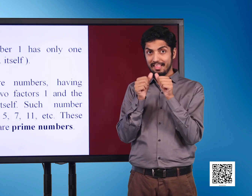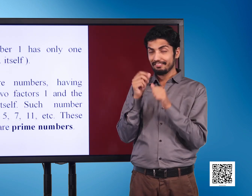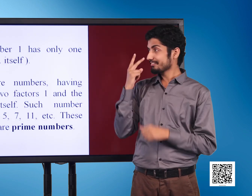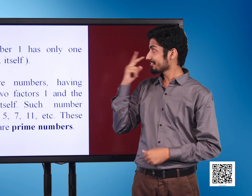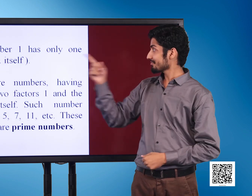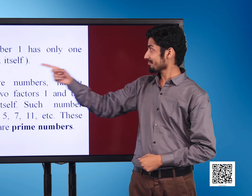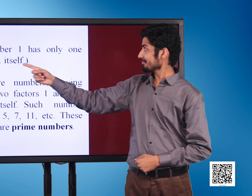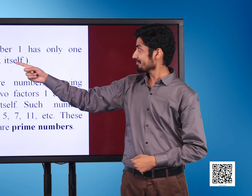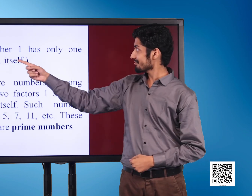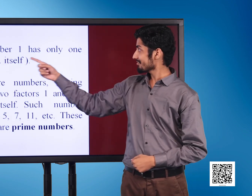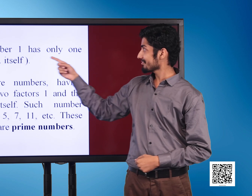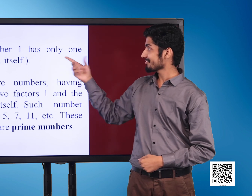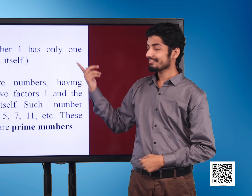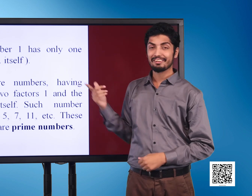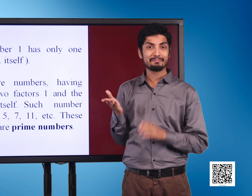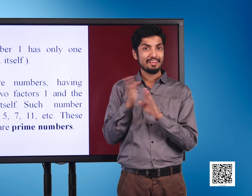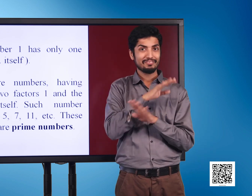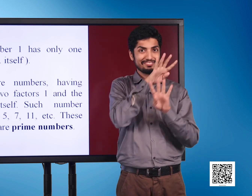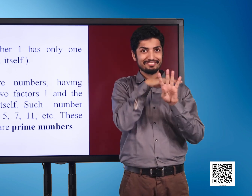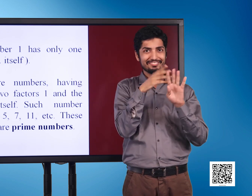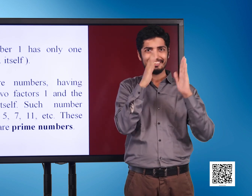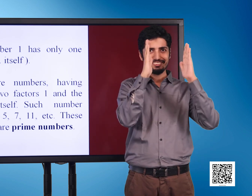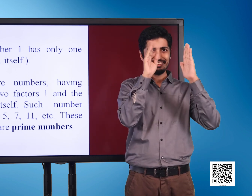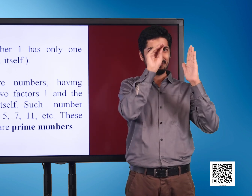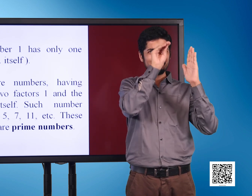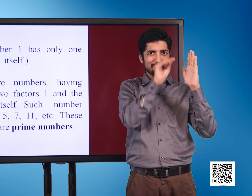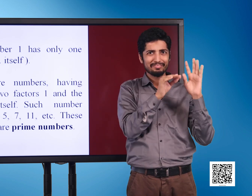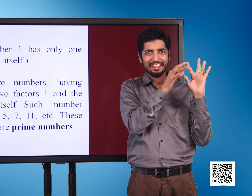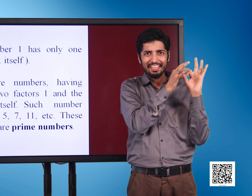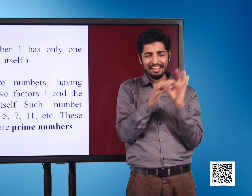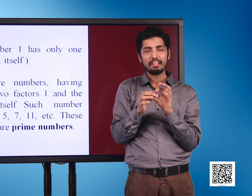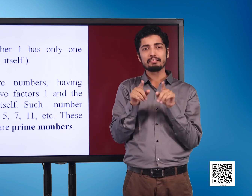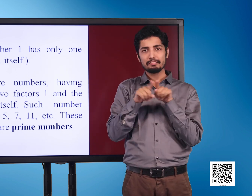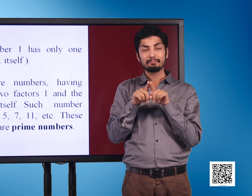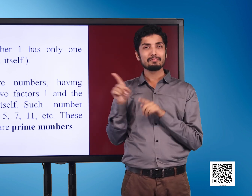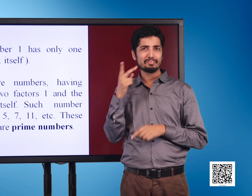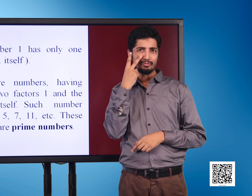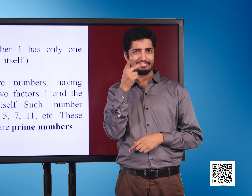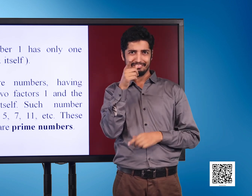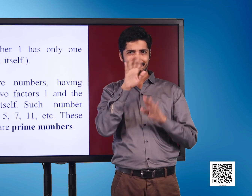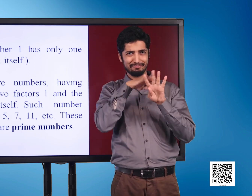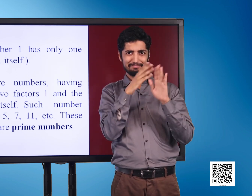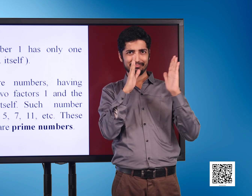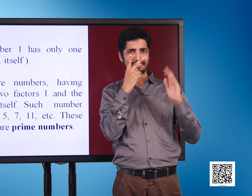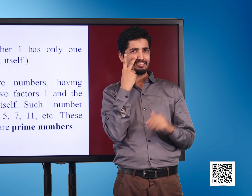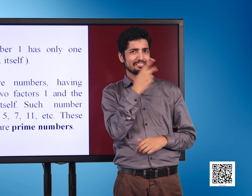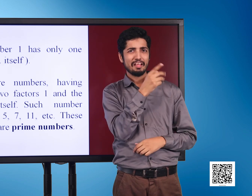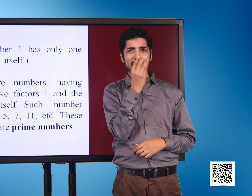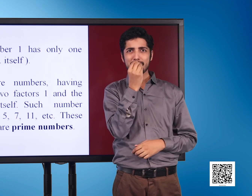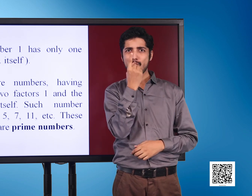We find that A. The number 1 has only one factor, that is, itself.